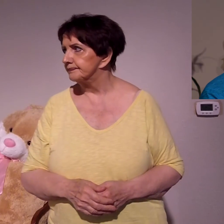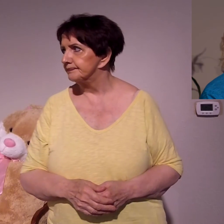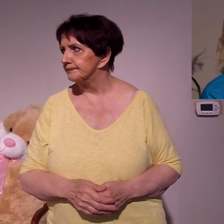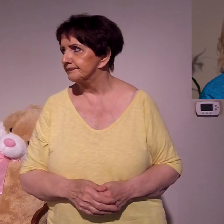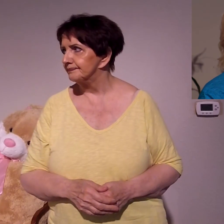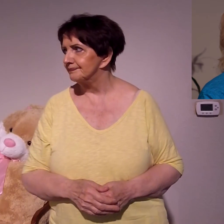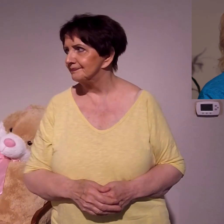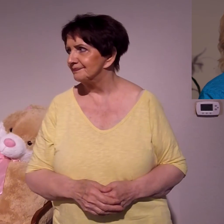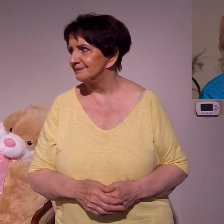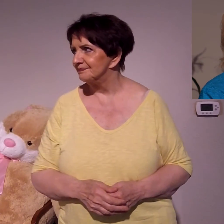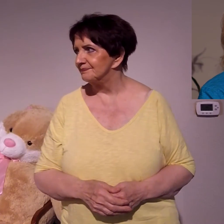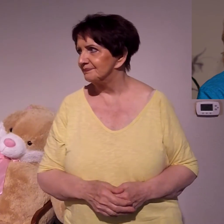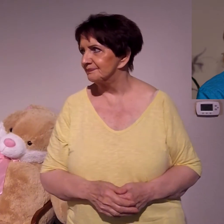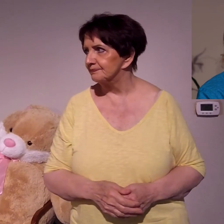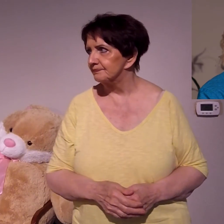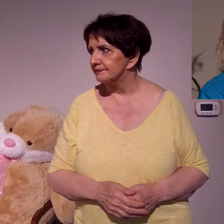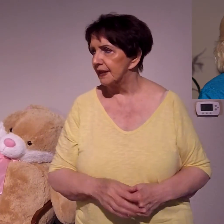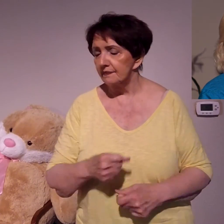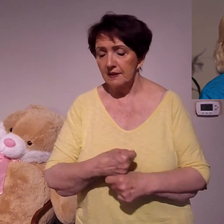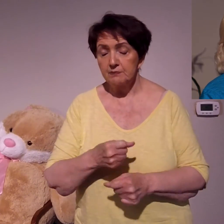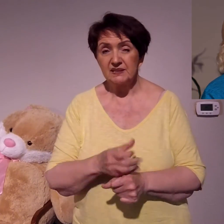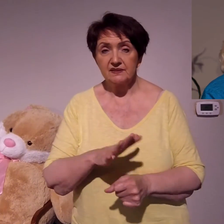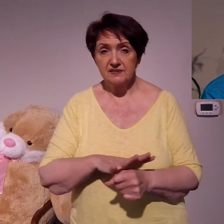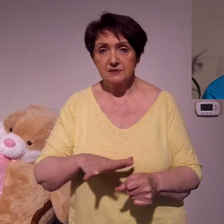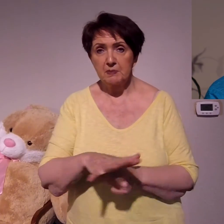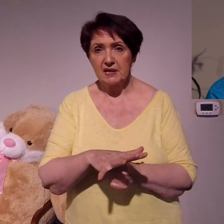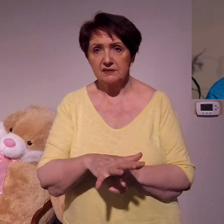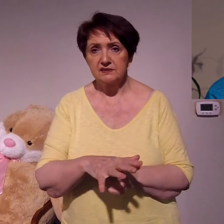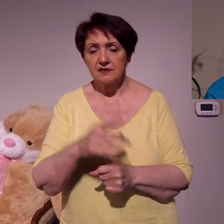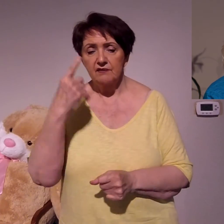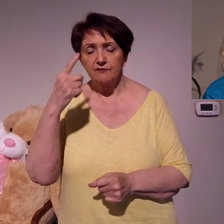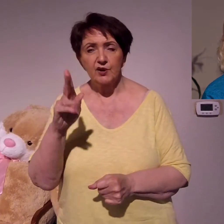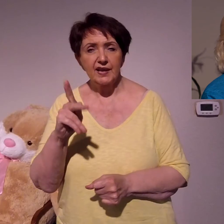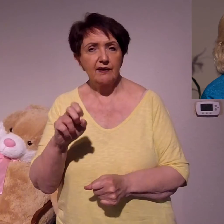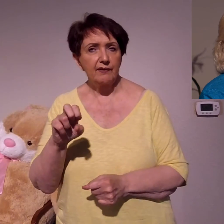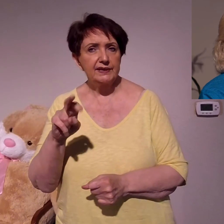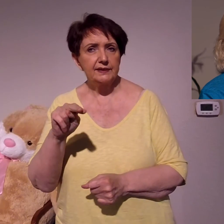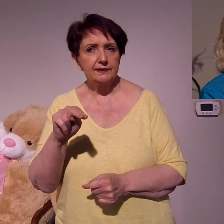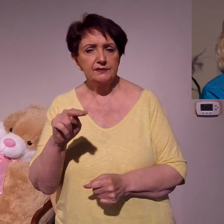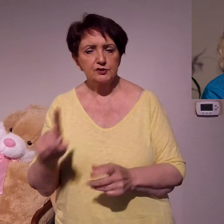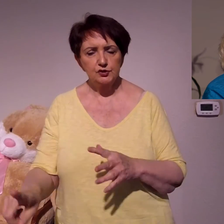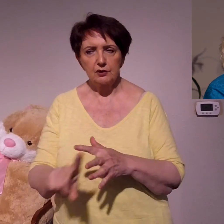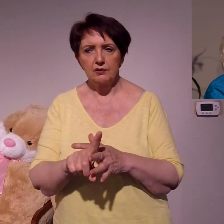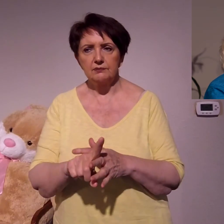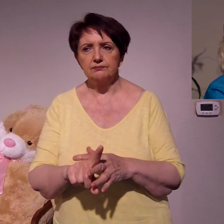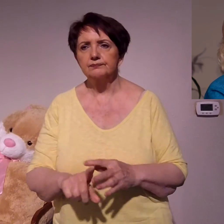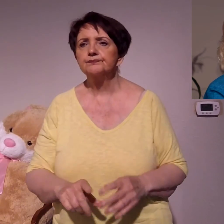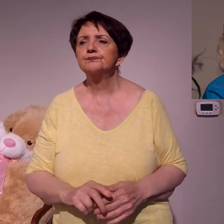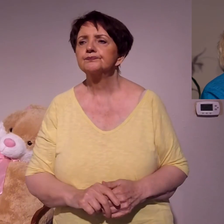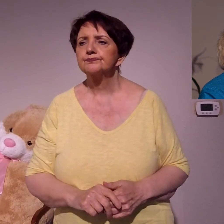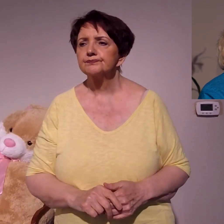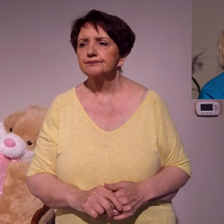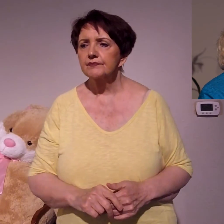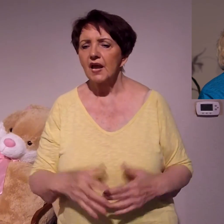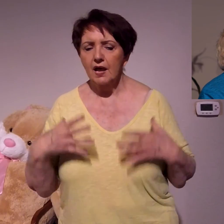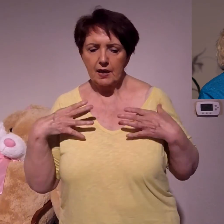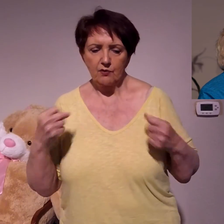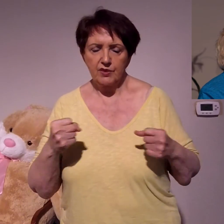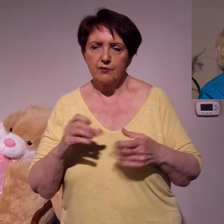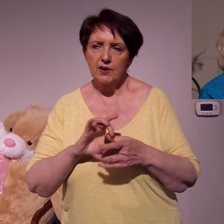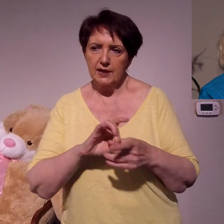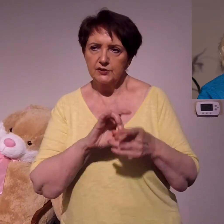And because of that, and I moved through that, I believe that is what gave the opening to